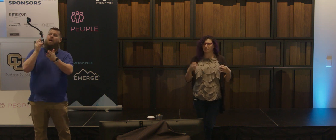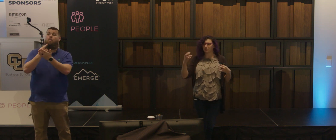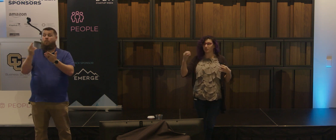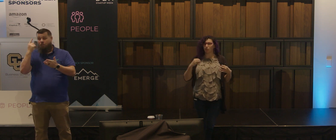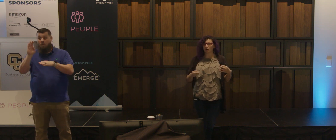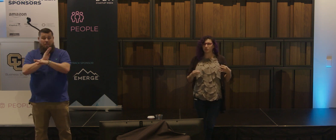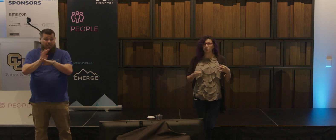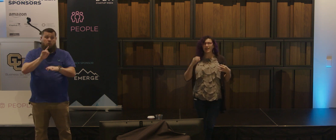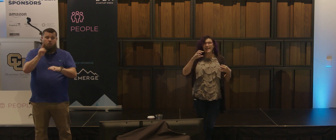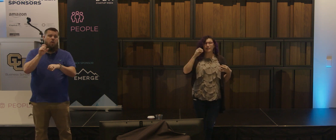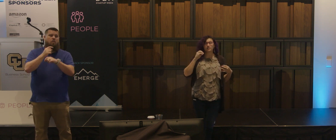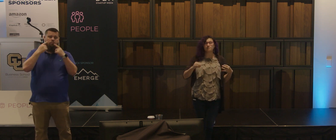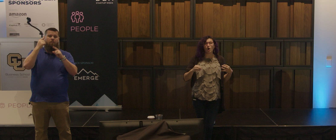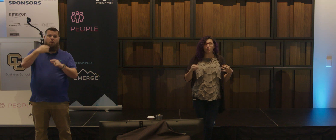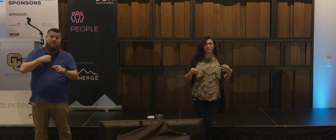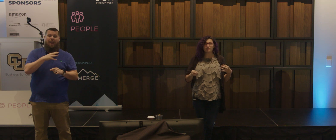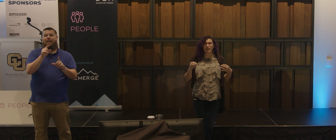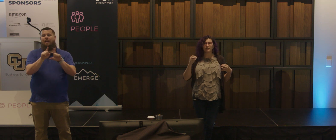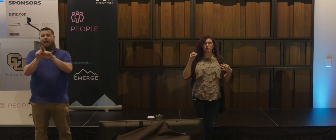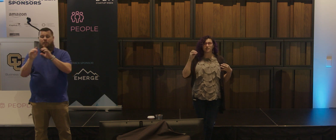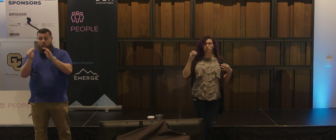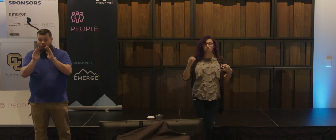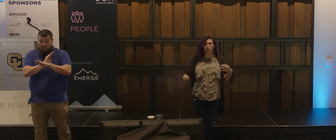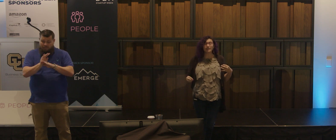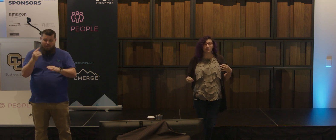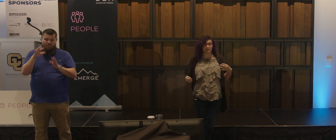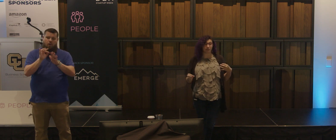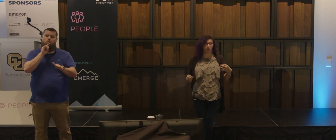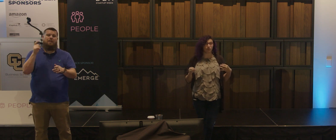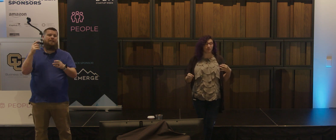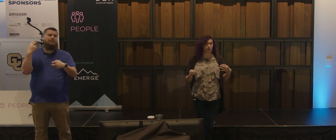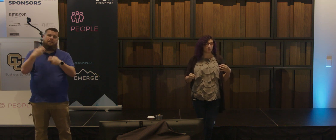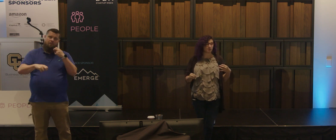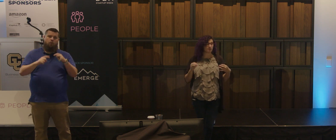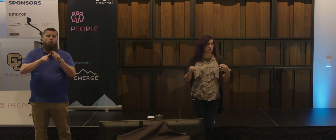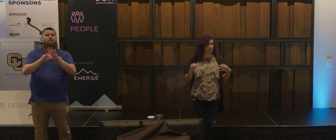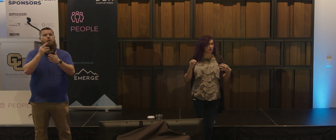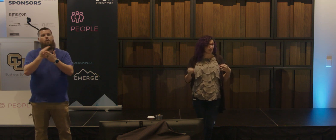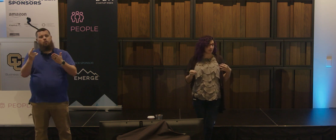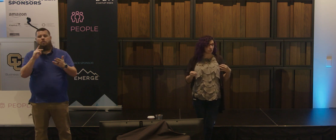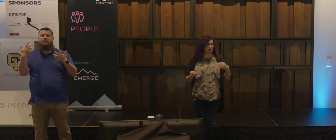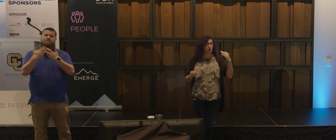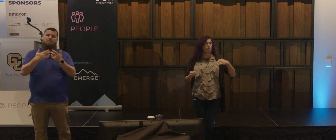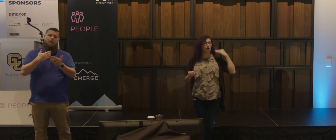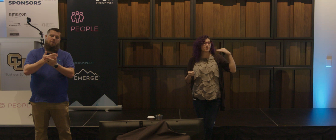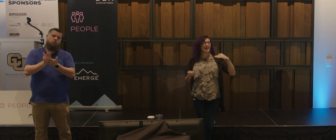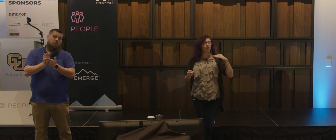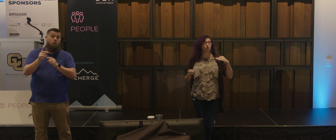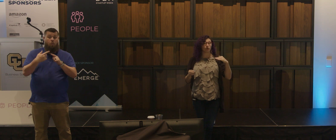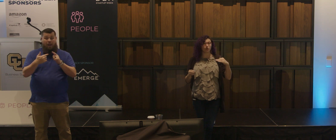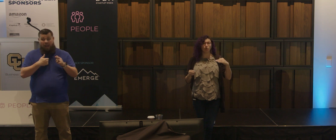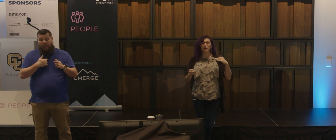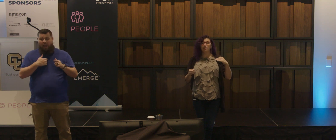for a business that really work for you. And as a small business, I found it was extremely difficult to find resources that fit within my budget. Once